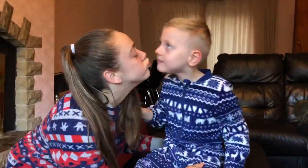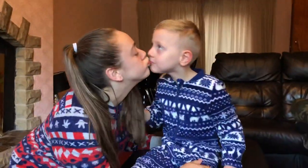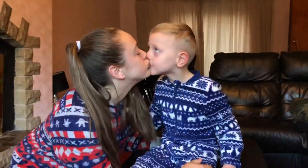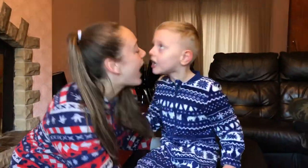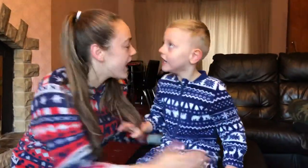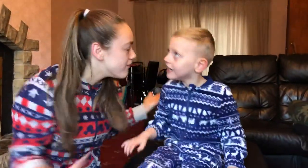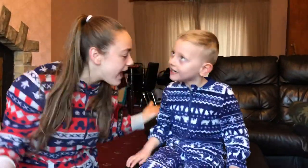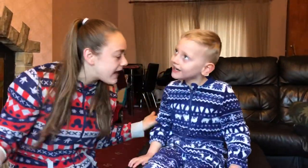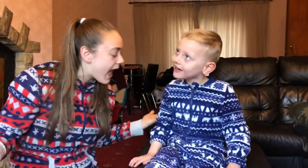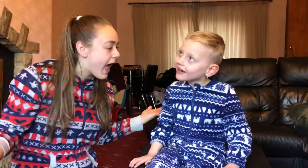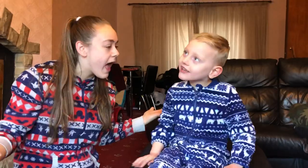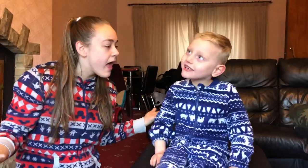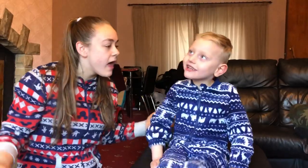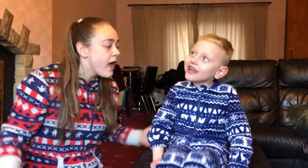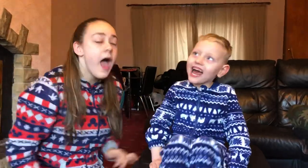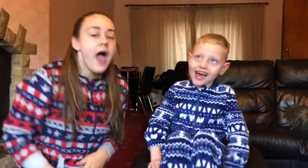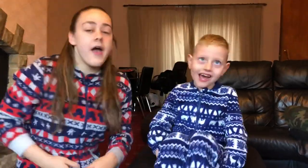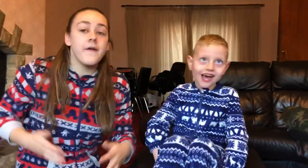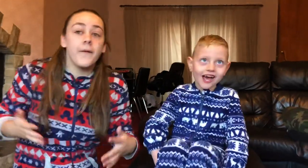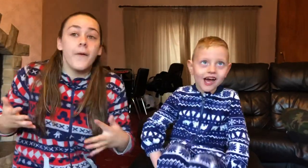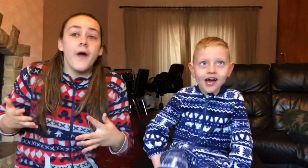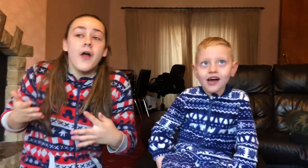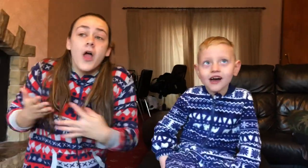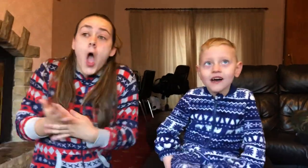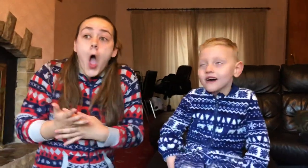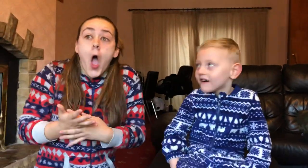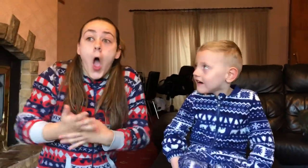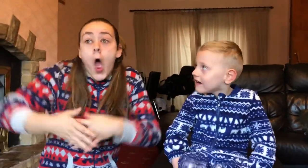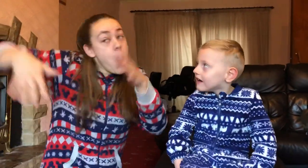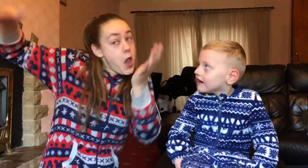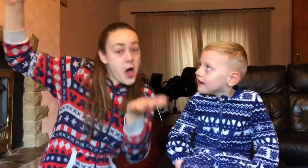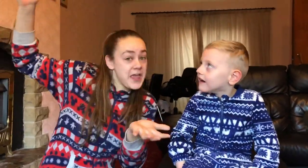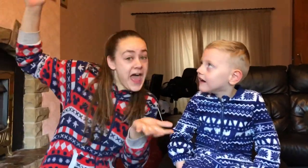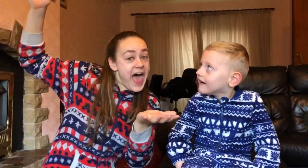And you back here Yeah! Not yet!